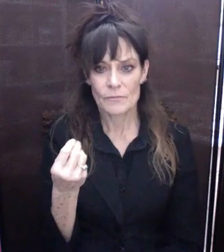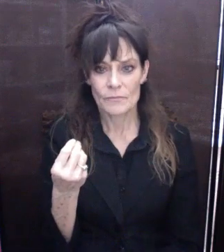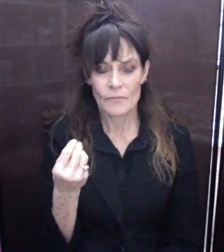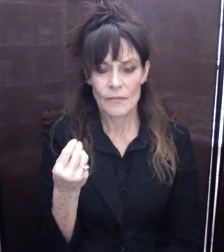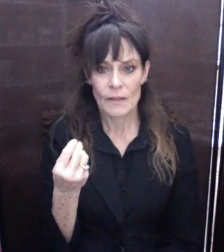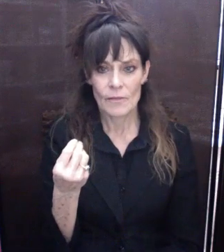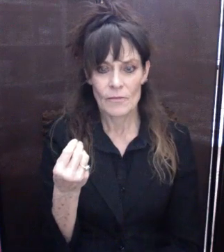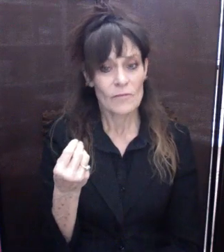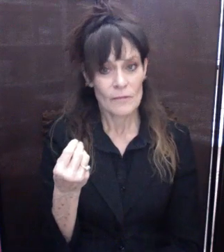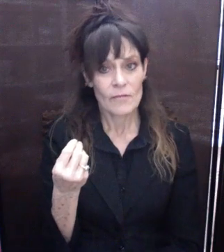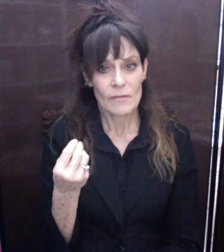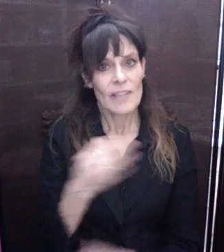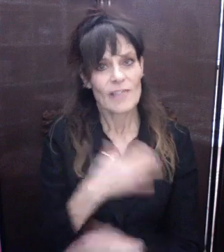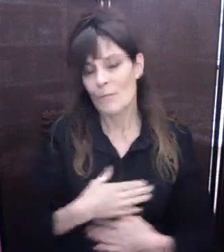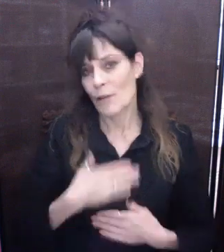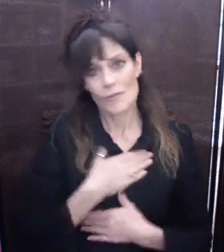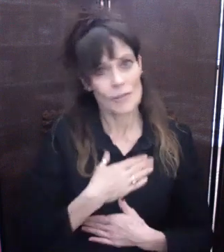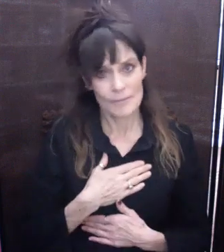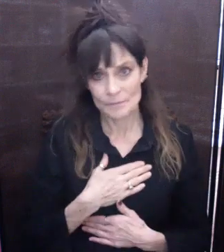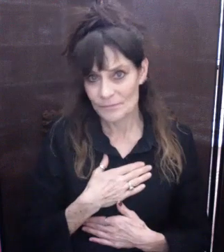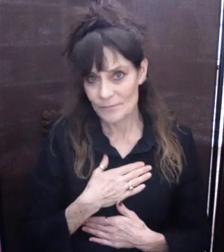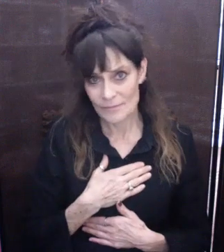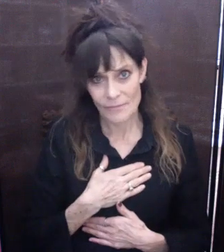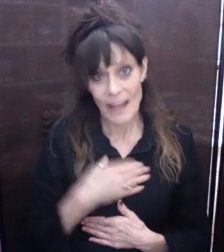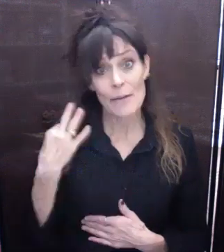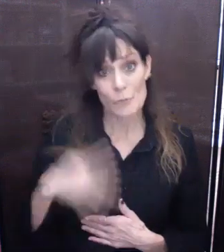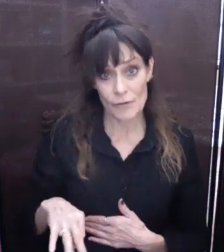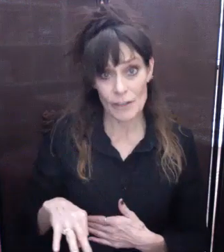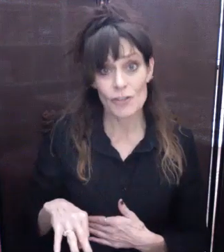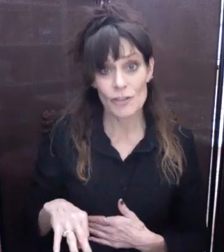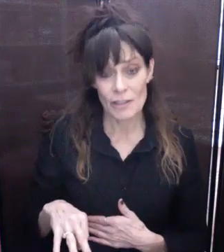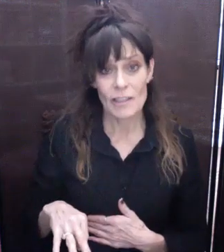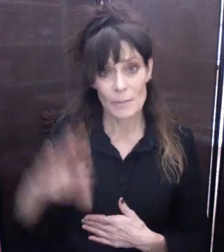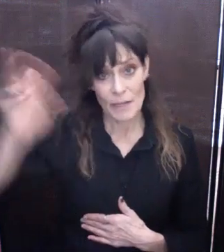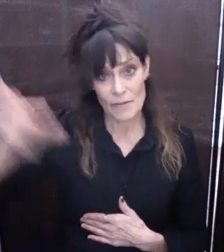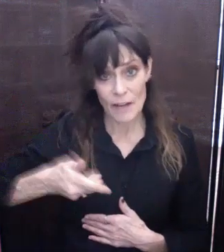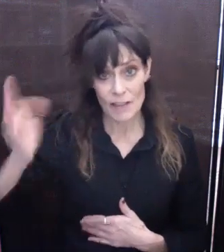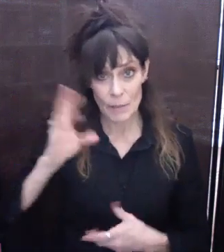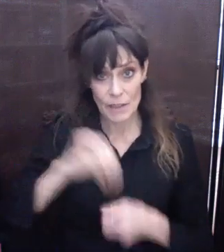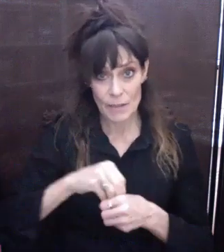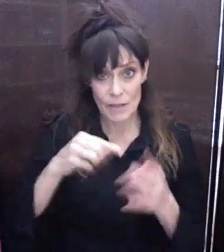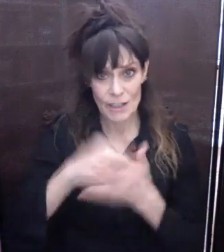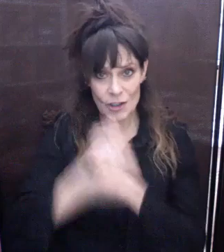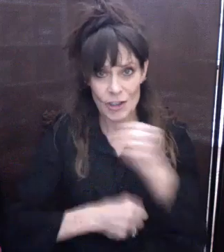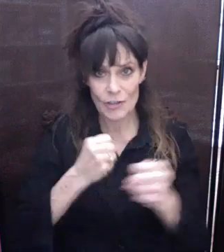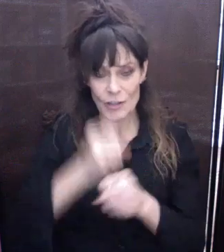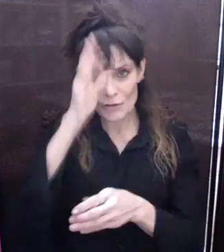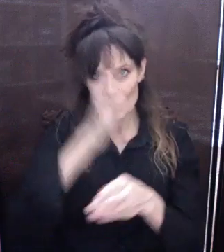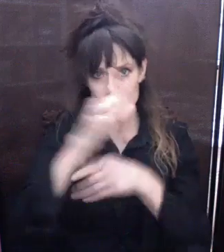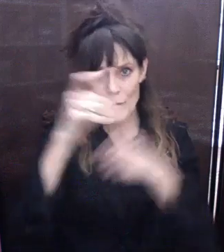It is a pleasure and a privilege to have been invited to participate in this year's McHenry Soberfest. It's not my